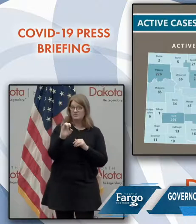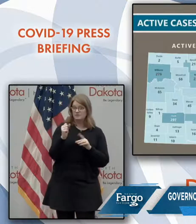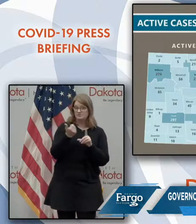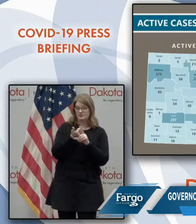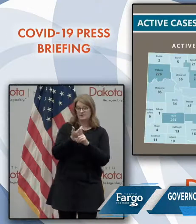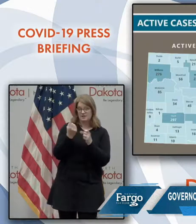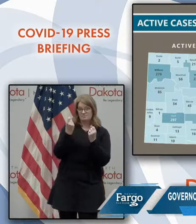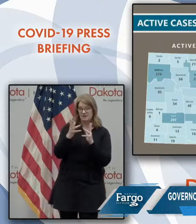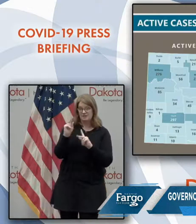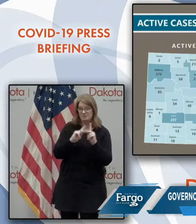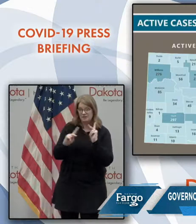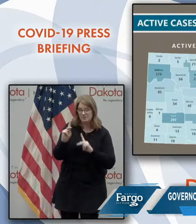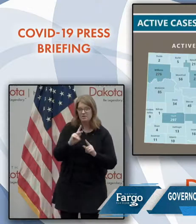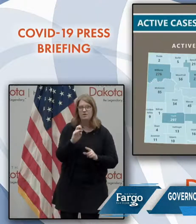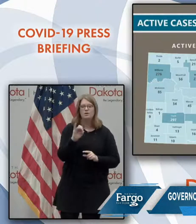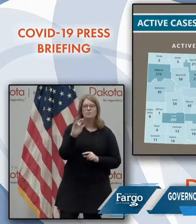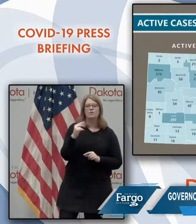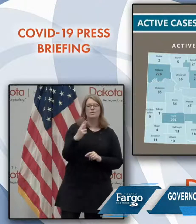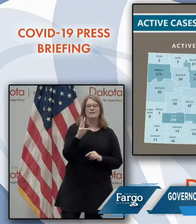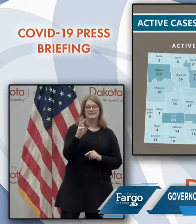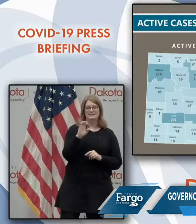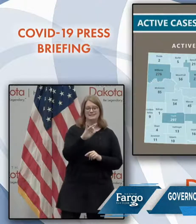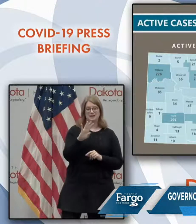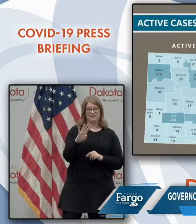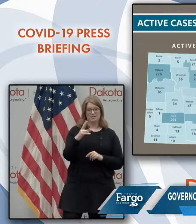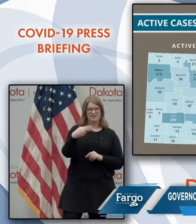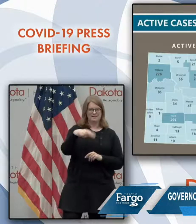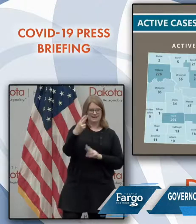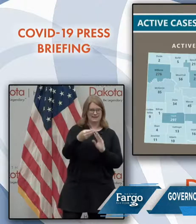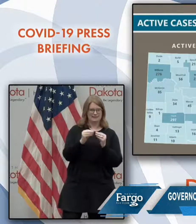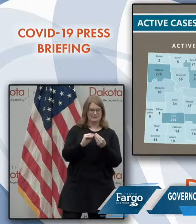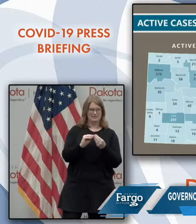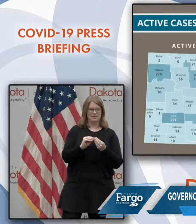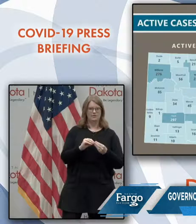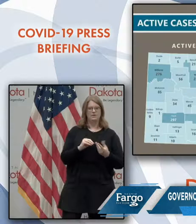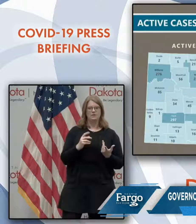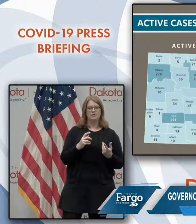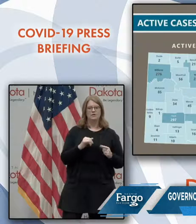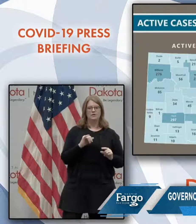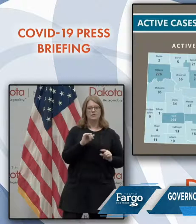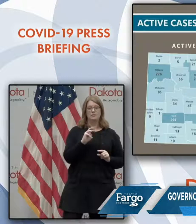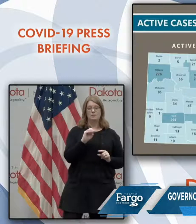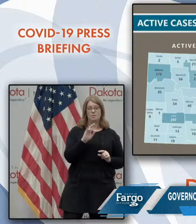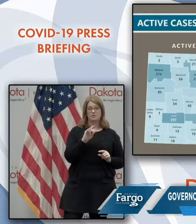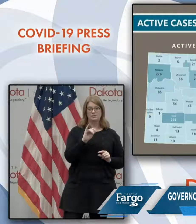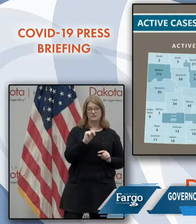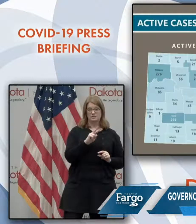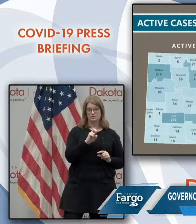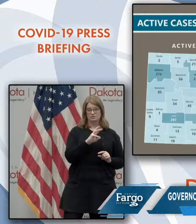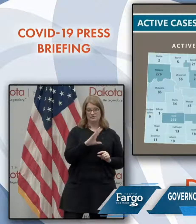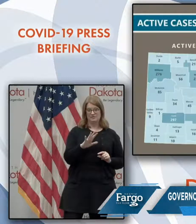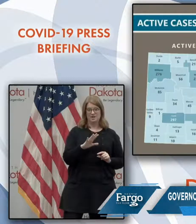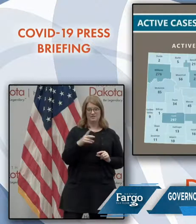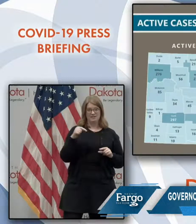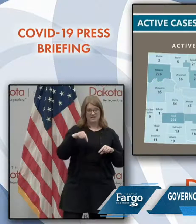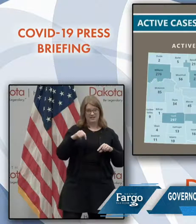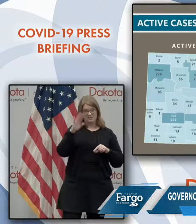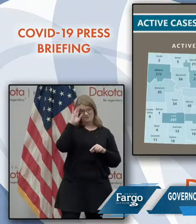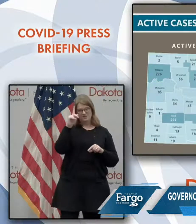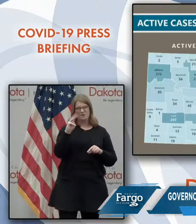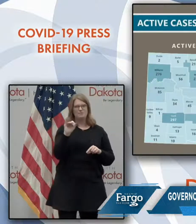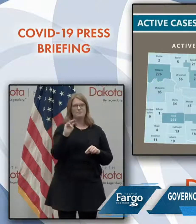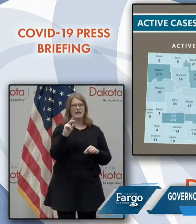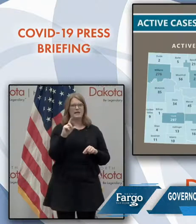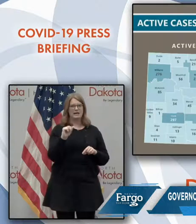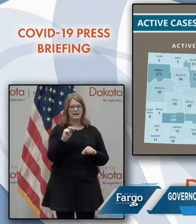Burley has 684, that's the most, an additional 265 in Morton County, combined Burley-Morton County,